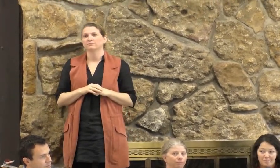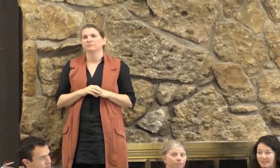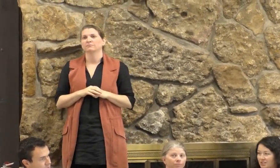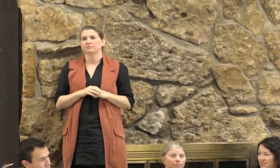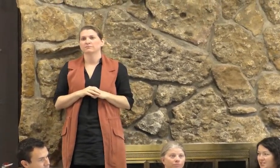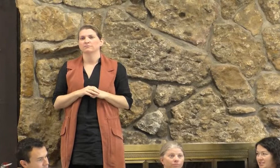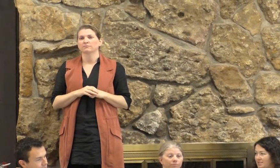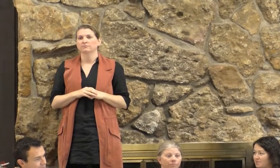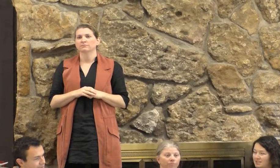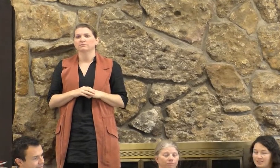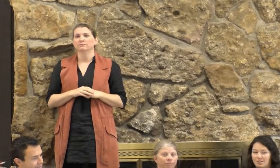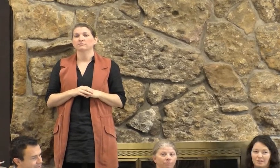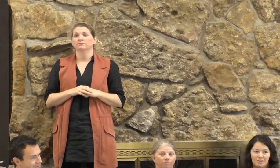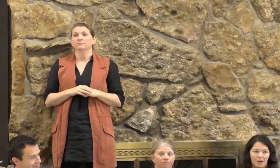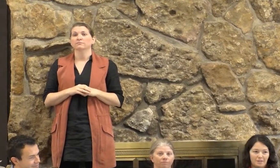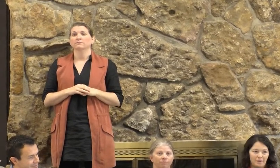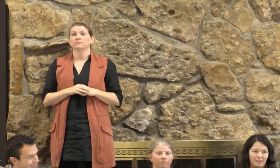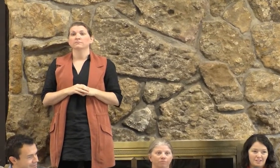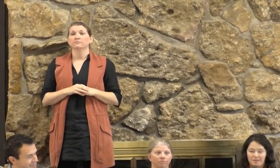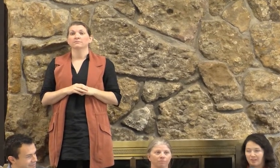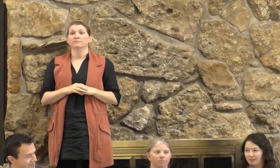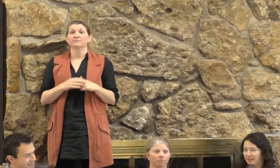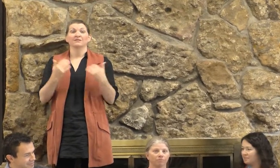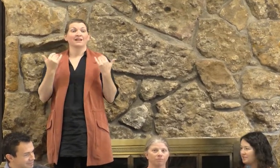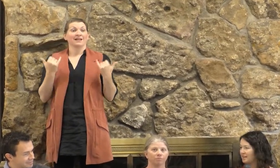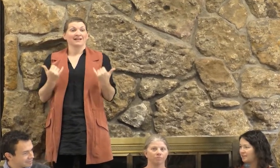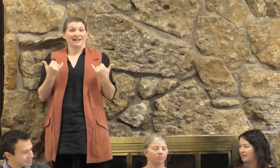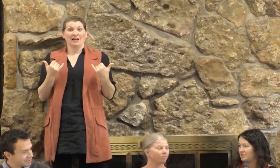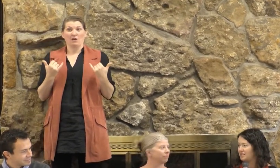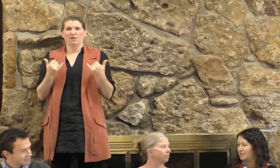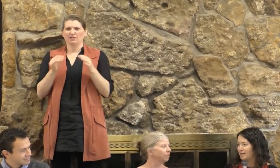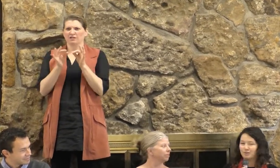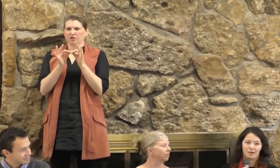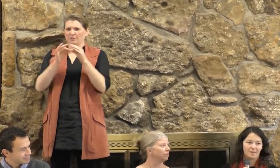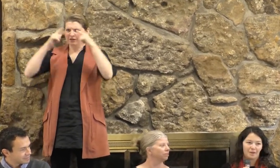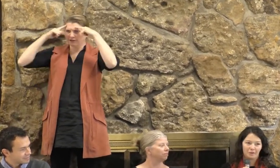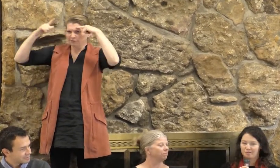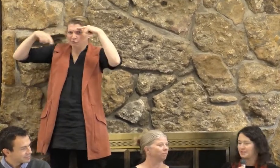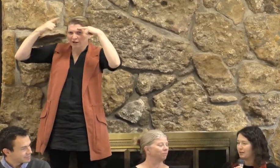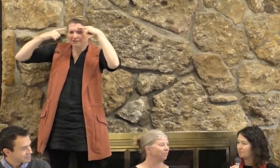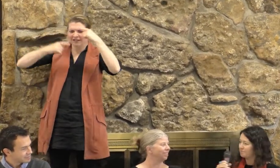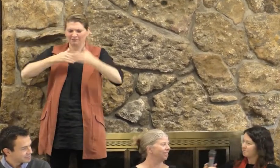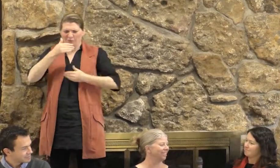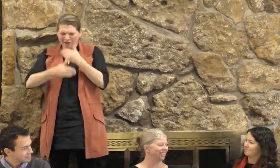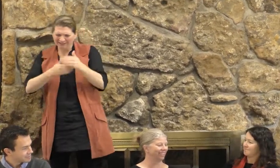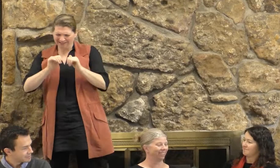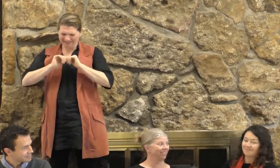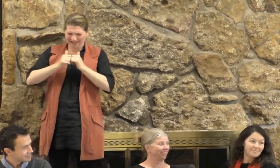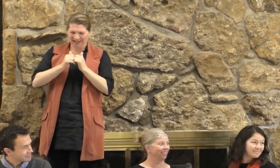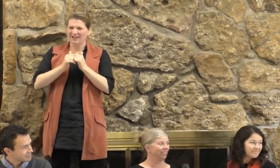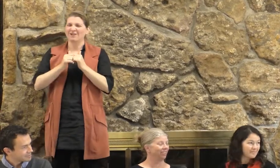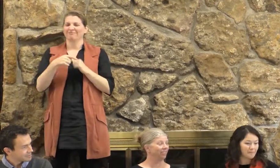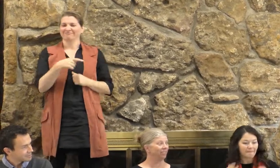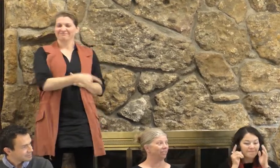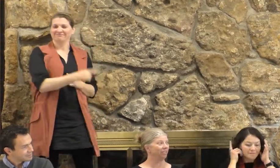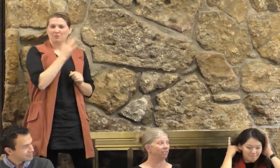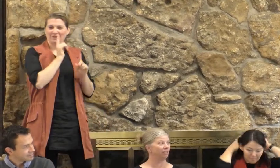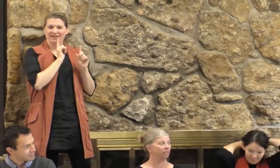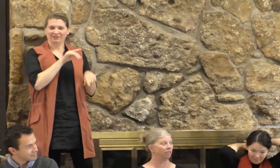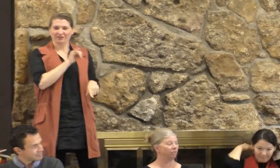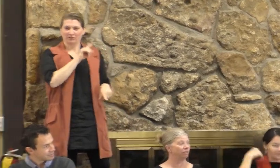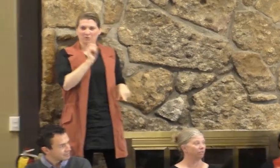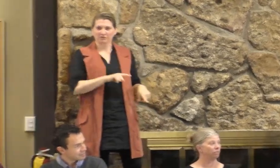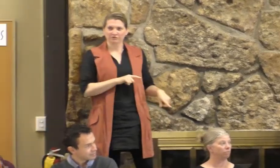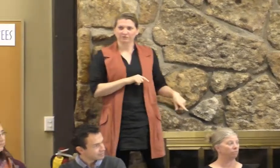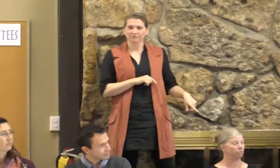Jen Miller, because she just did such a great job explaining it to me earlier, and I thought she did a better job than I would have. So. And I just wanted to let everyone